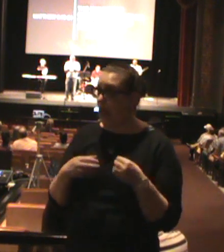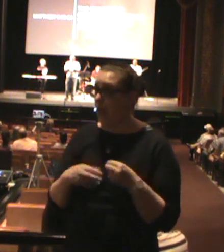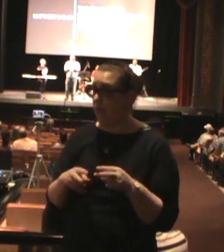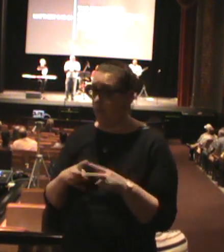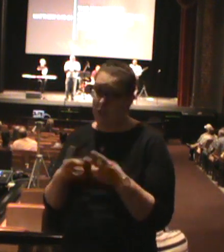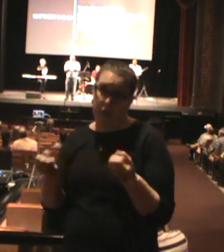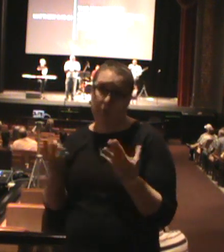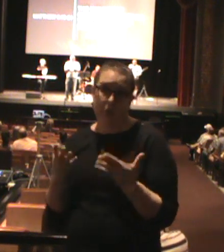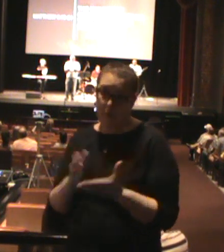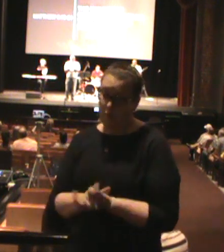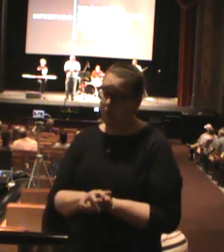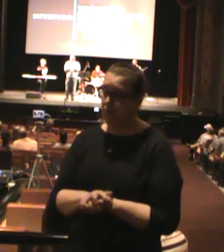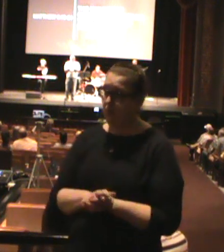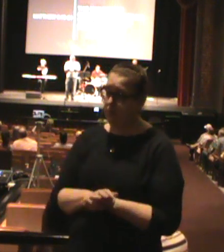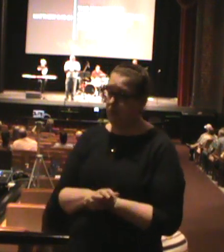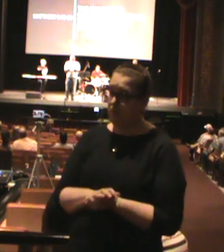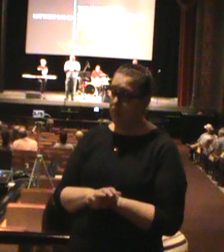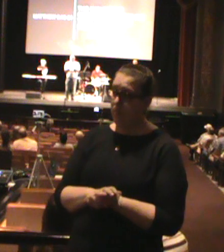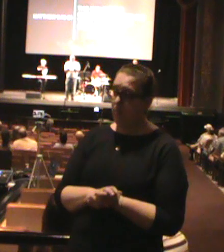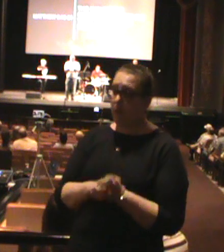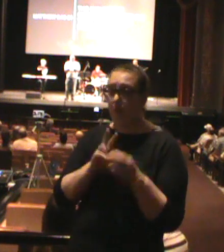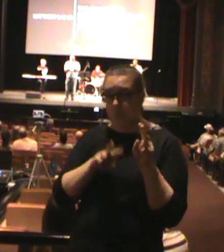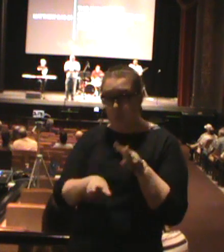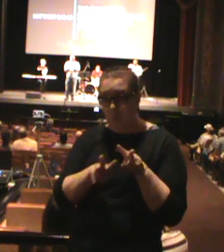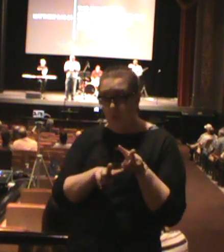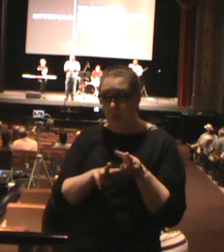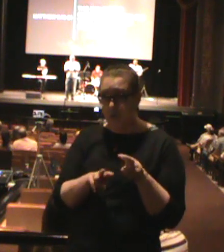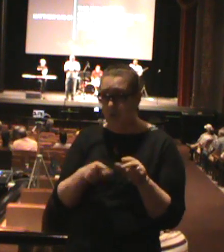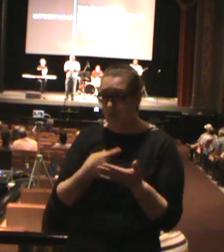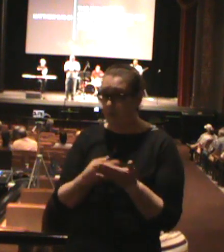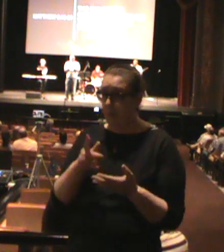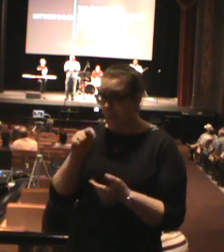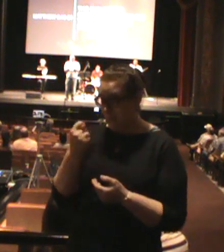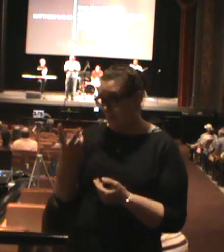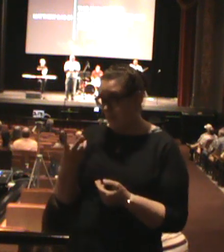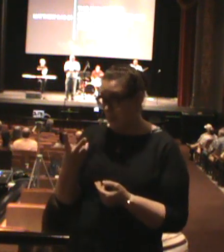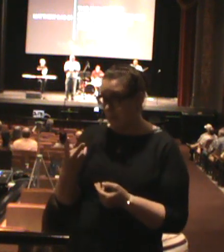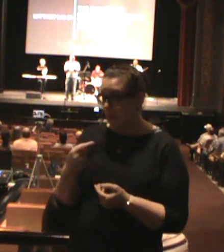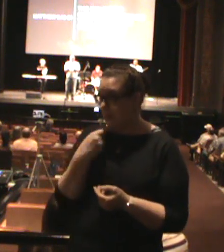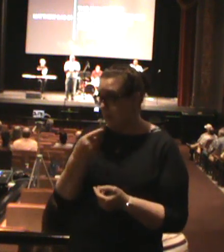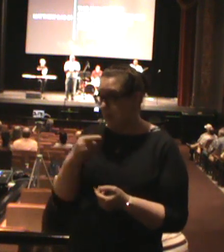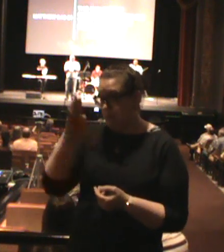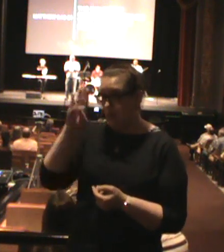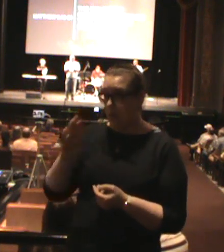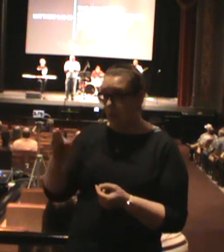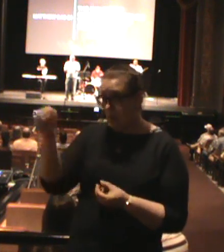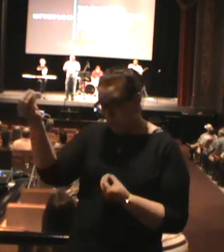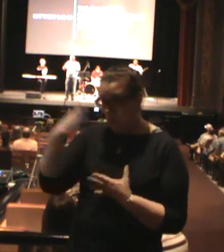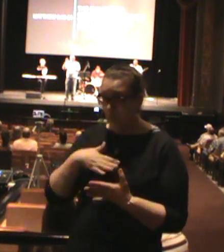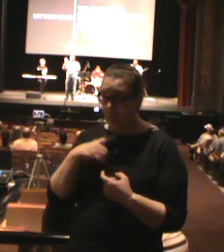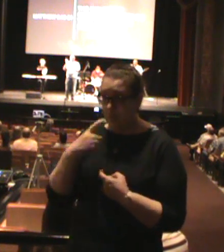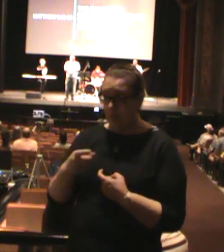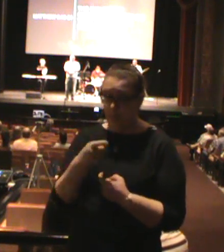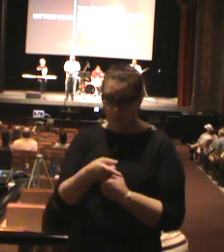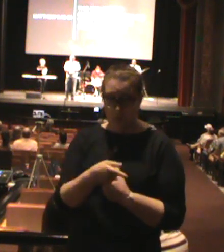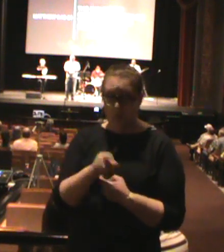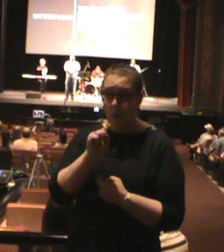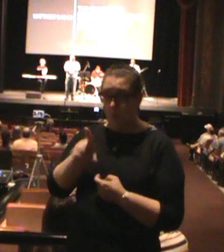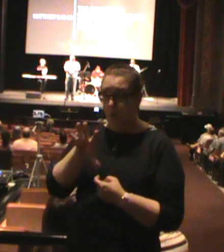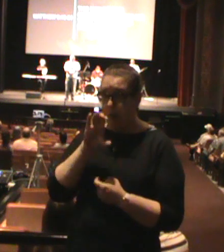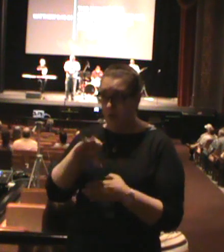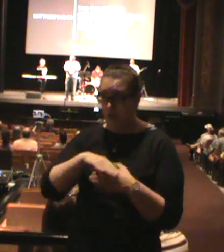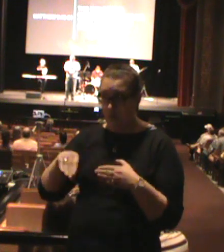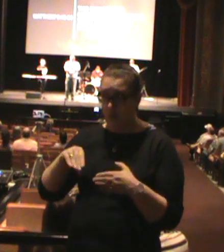Just don't. And then we're watching something on TV, and they just said, God told me to give you this, and just put $100 in